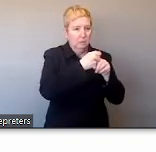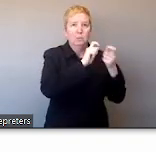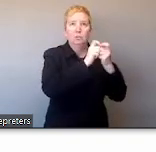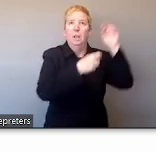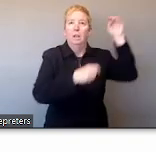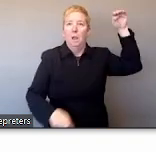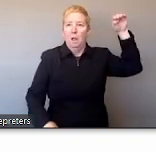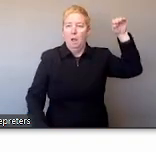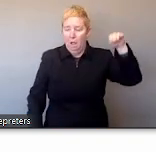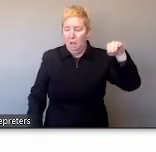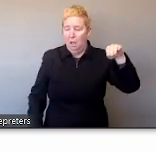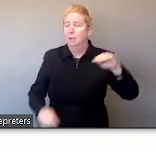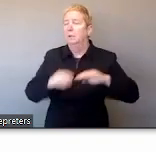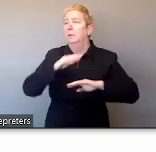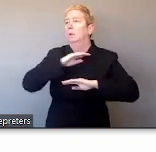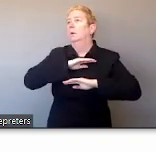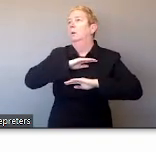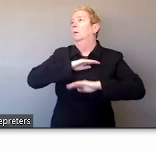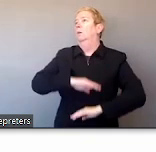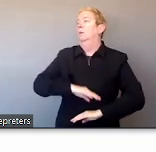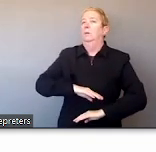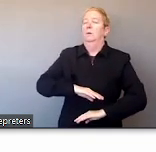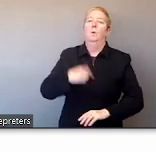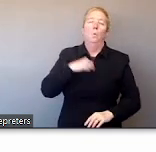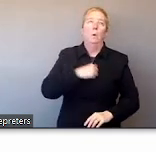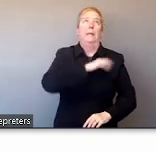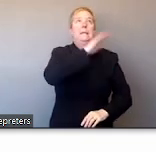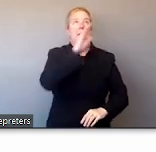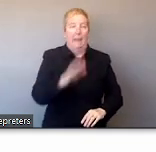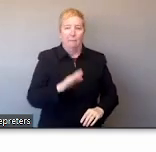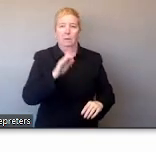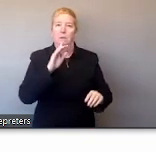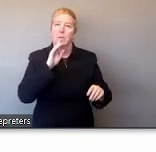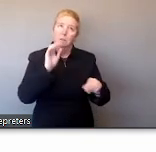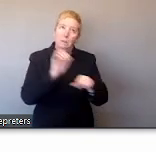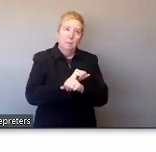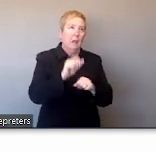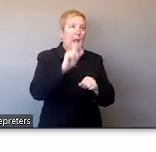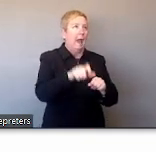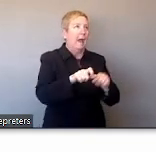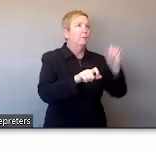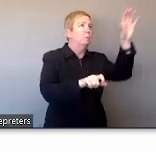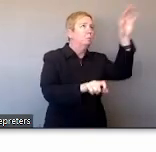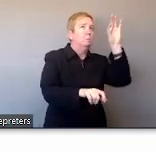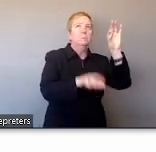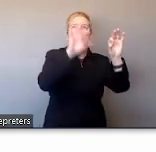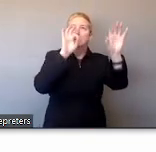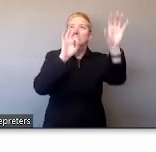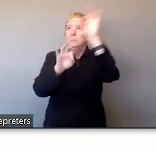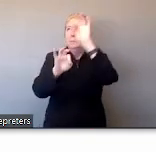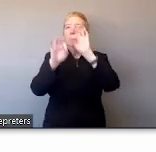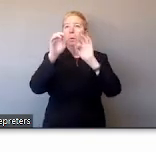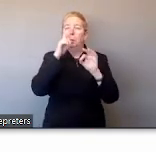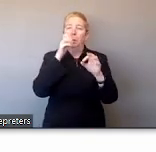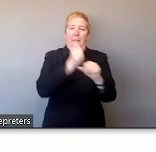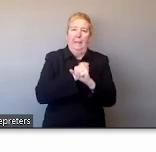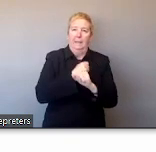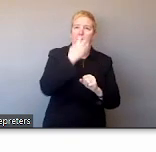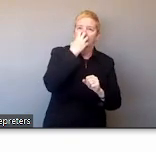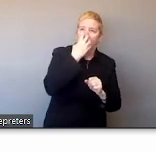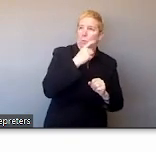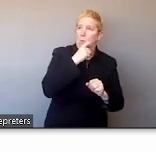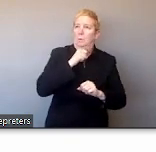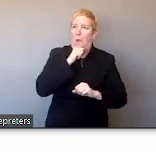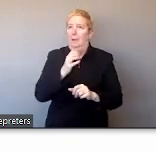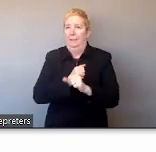drop-off began, and we never actually got to the point where we had to do that. I skipped our first death,